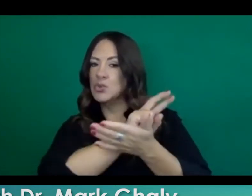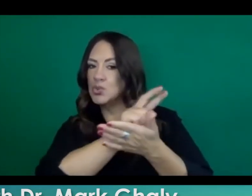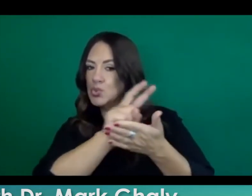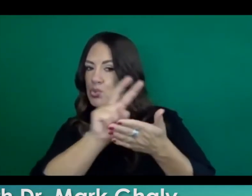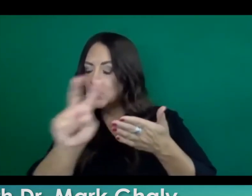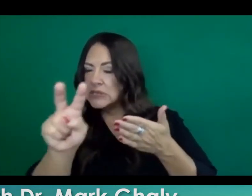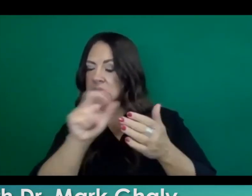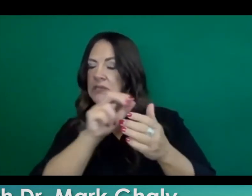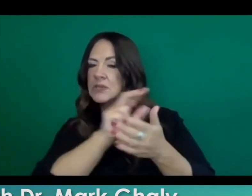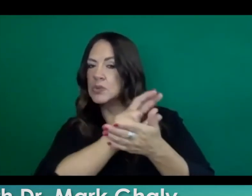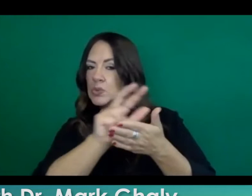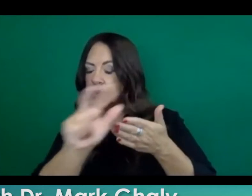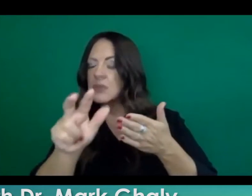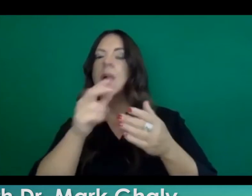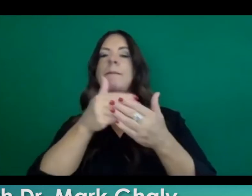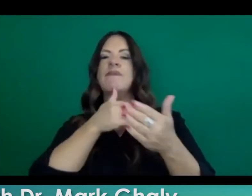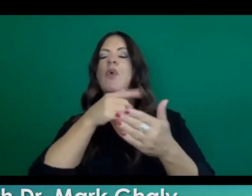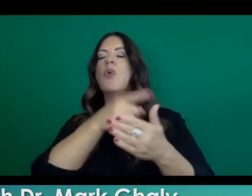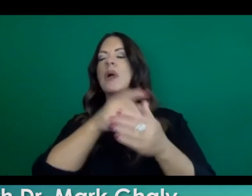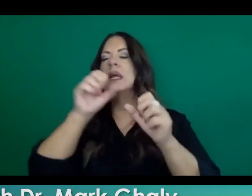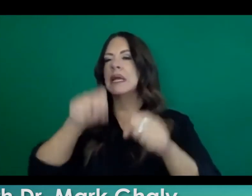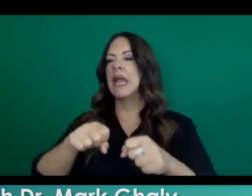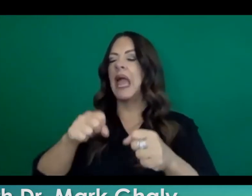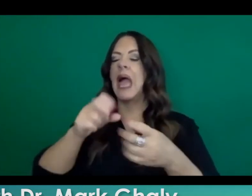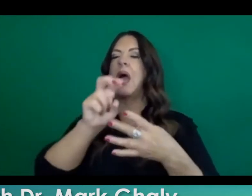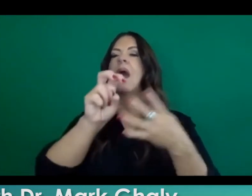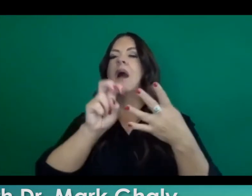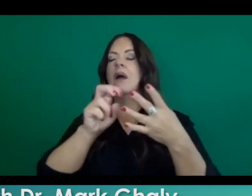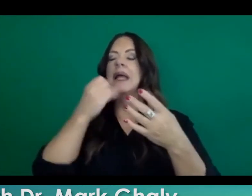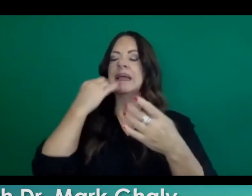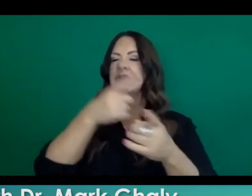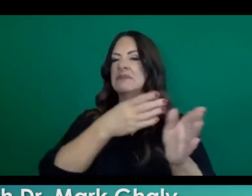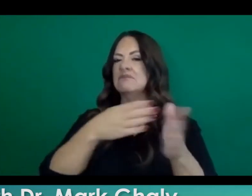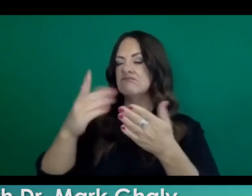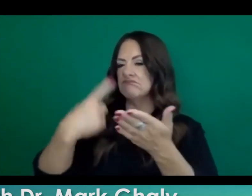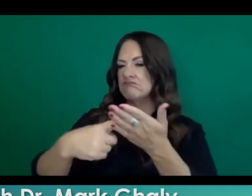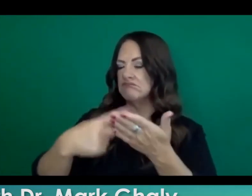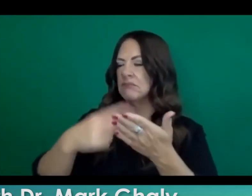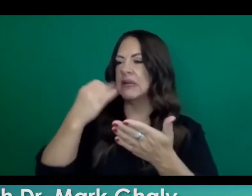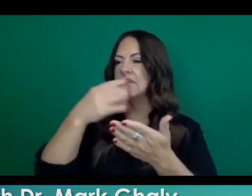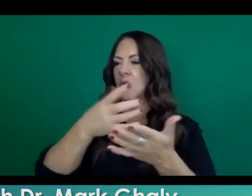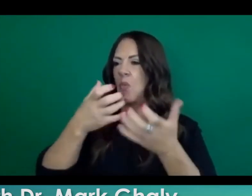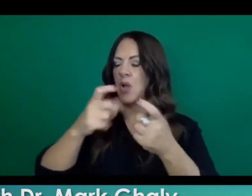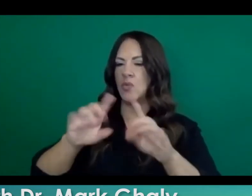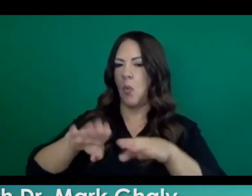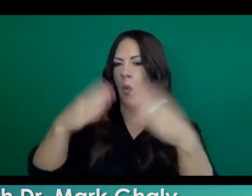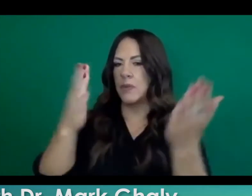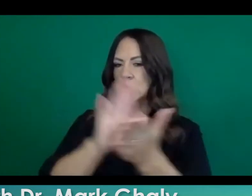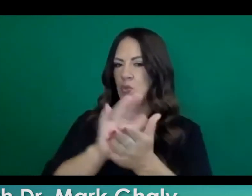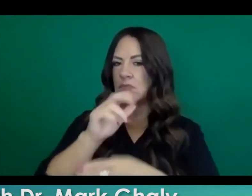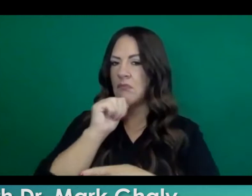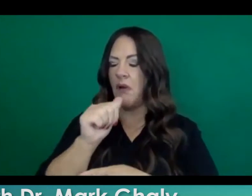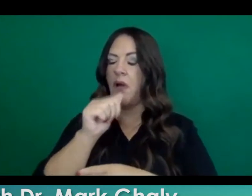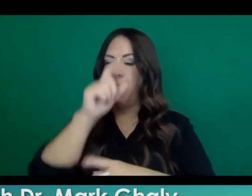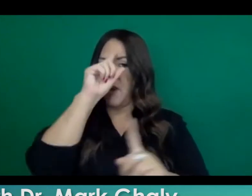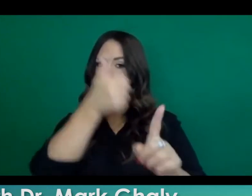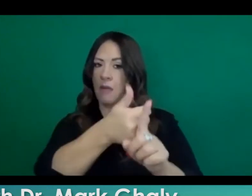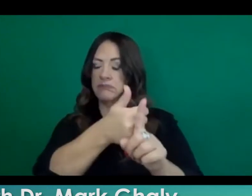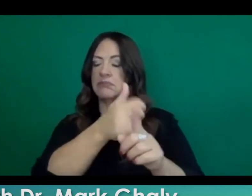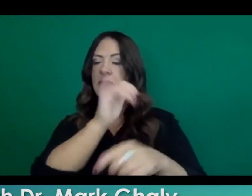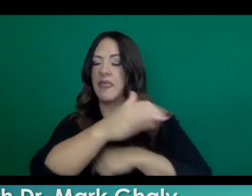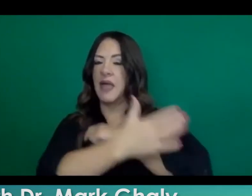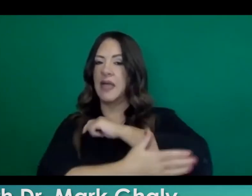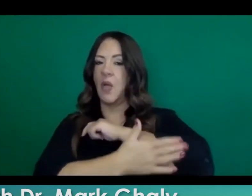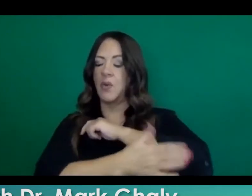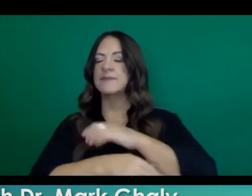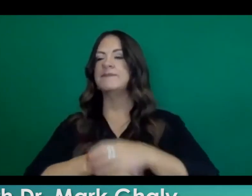move forward and begin plans for reopening, if that is the will of the county in a way. The waiver